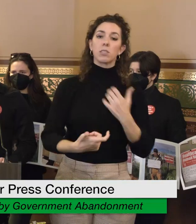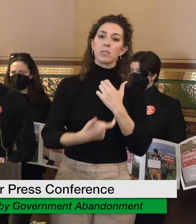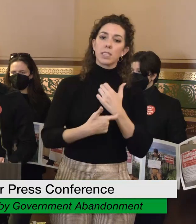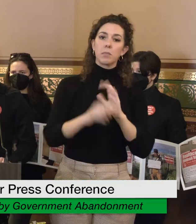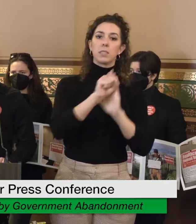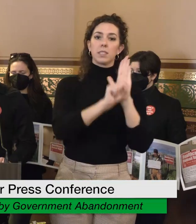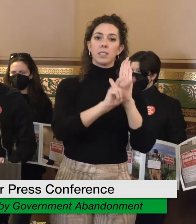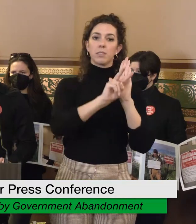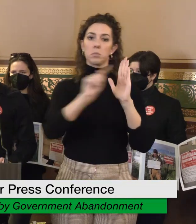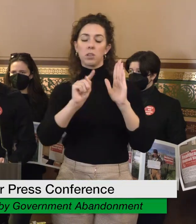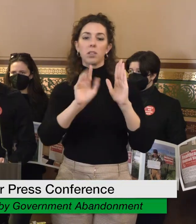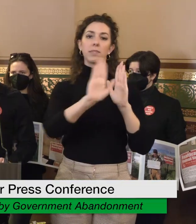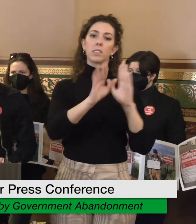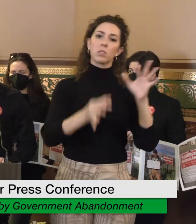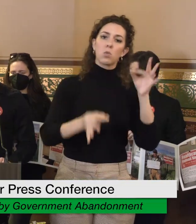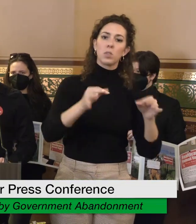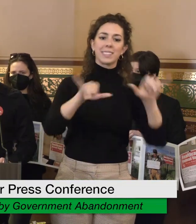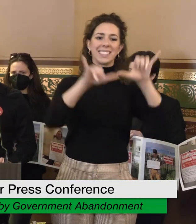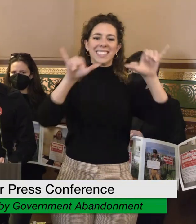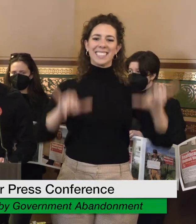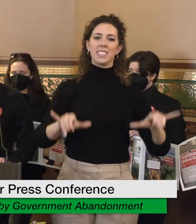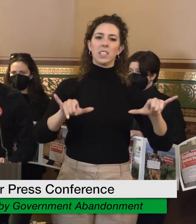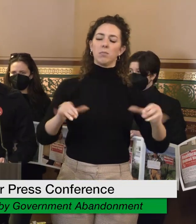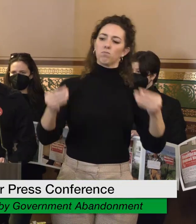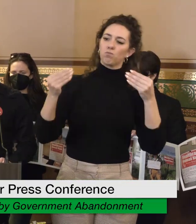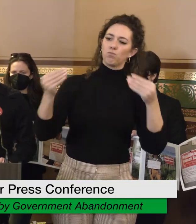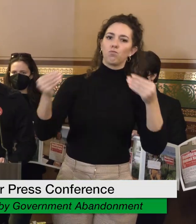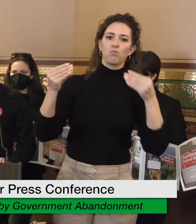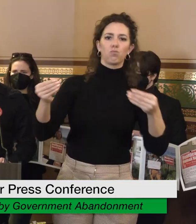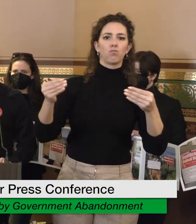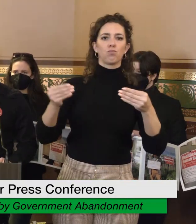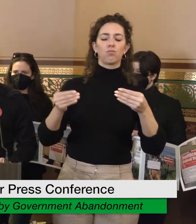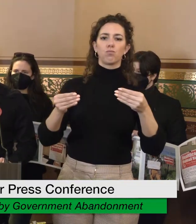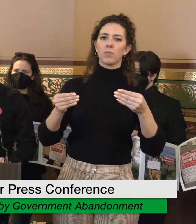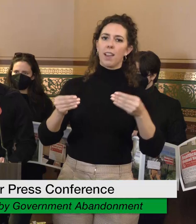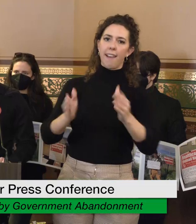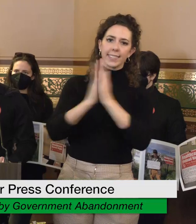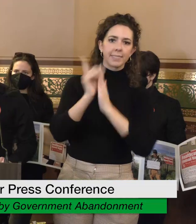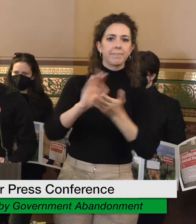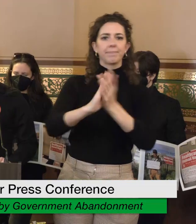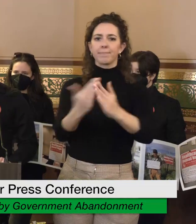Vermont and the courts to hold the DOC accountable for their failures with health care.